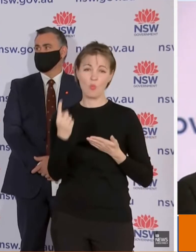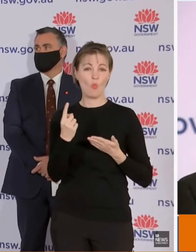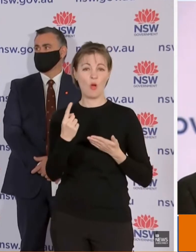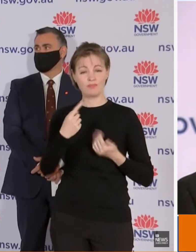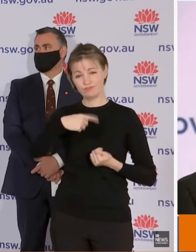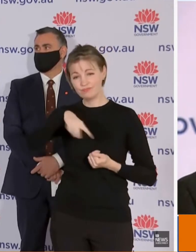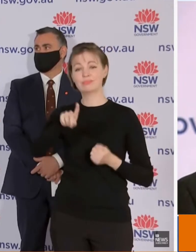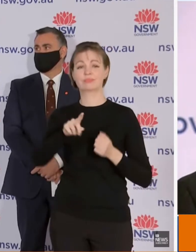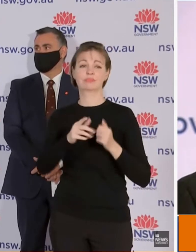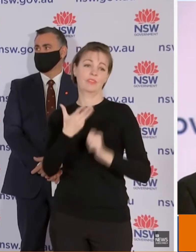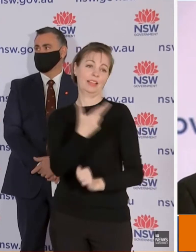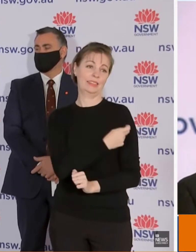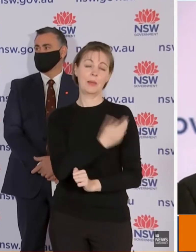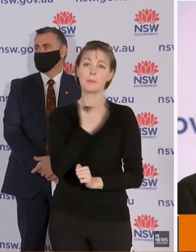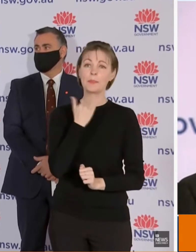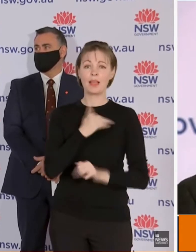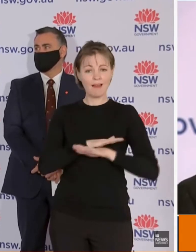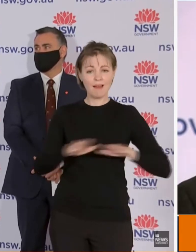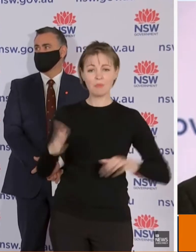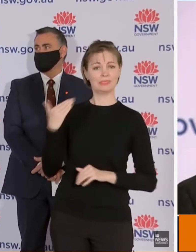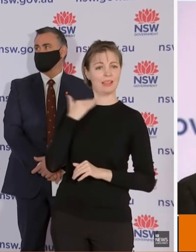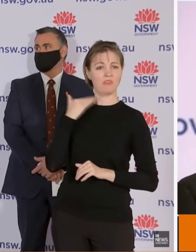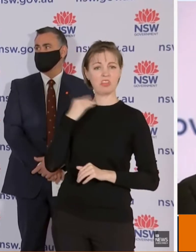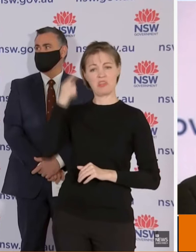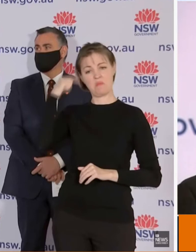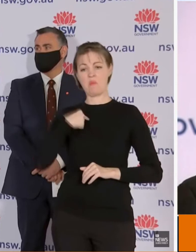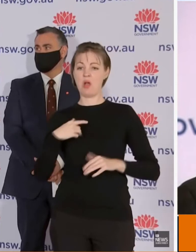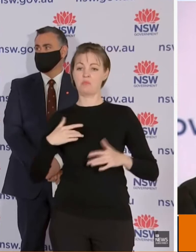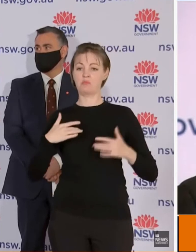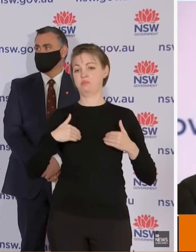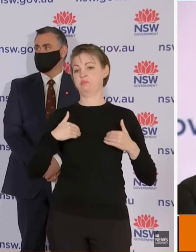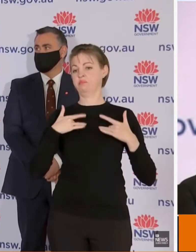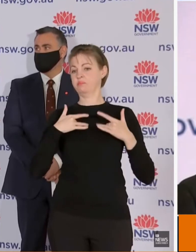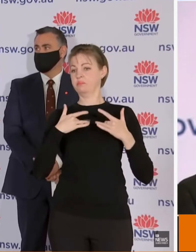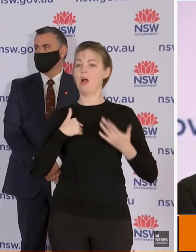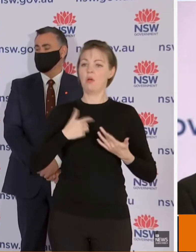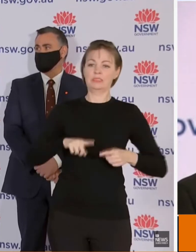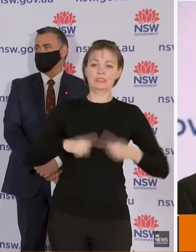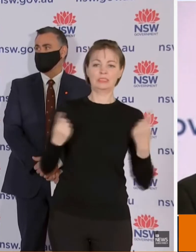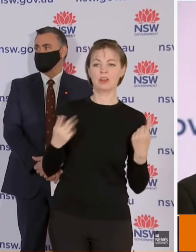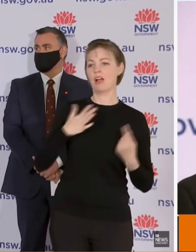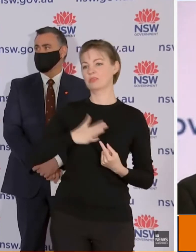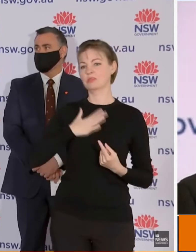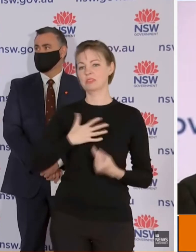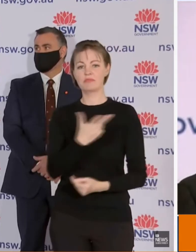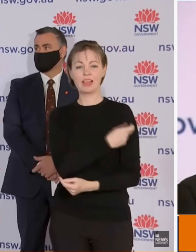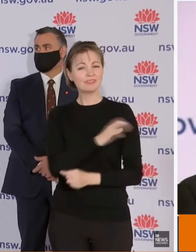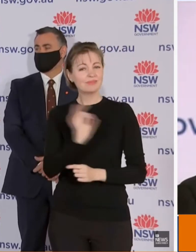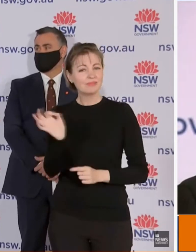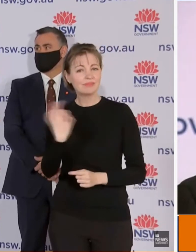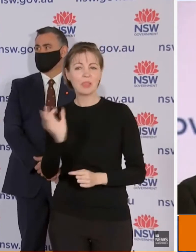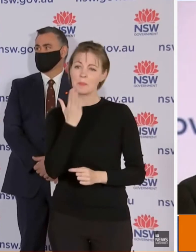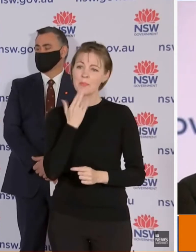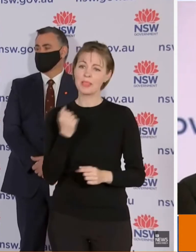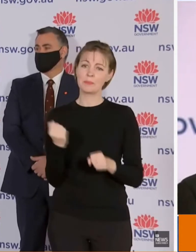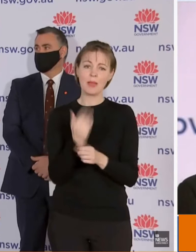so selfish or self-entitled as to think you're different from the rest of us. You're not. Go and get vaccinated and give the entire community, particularly